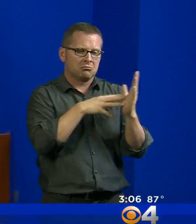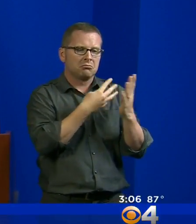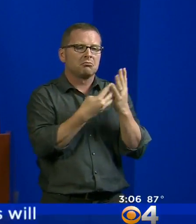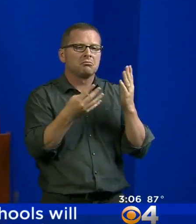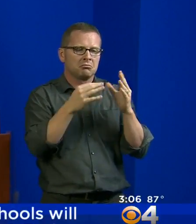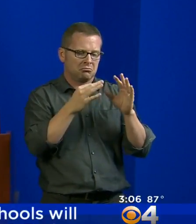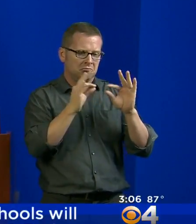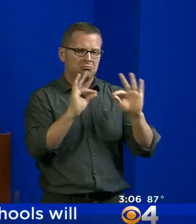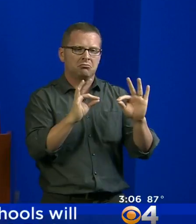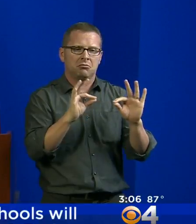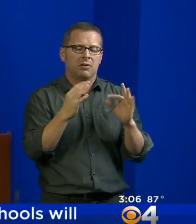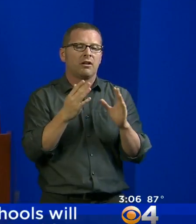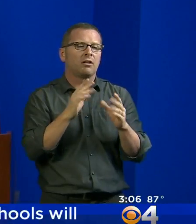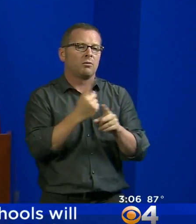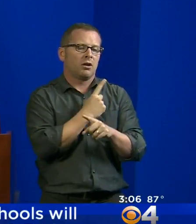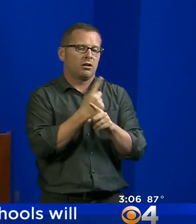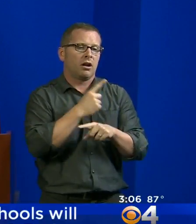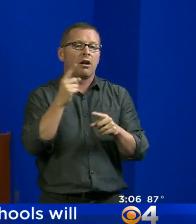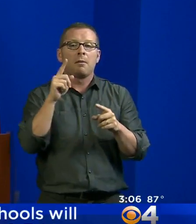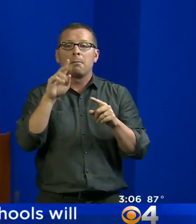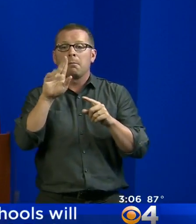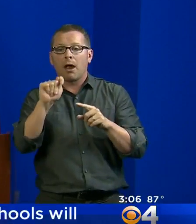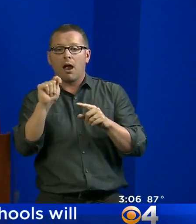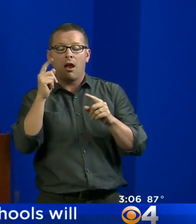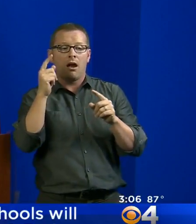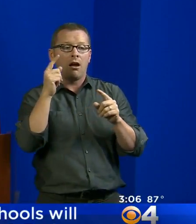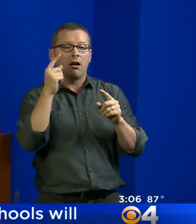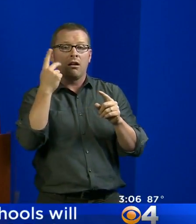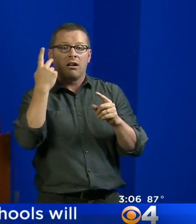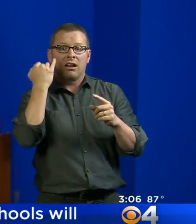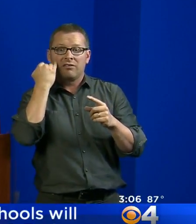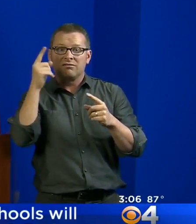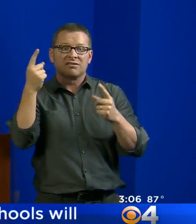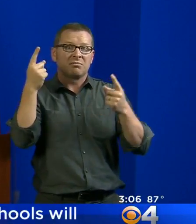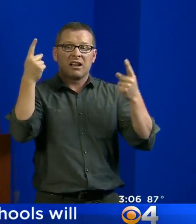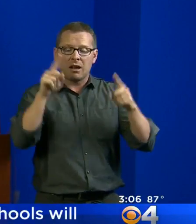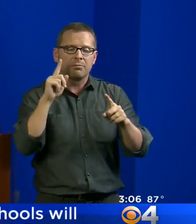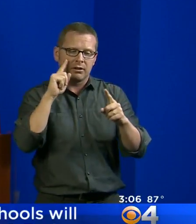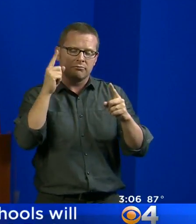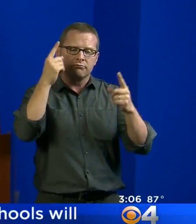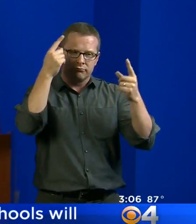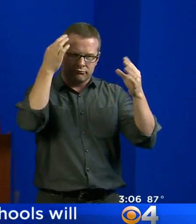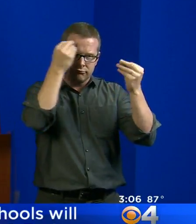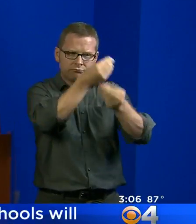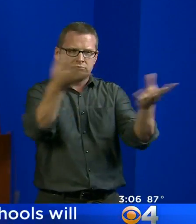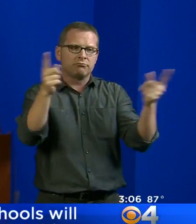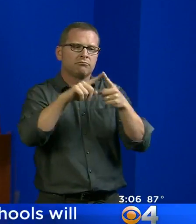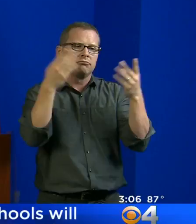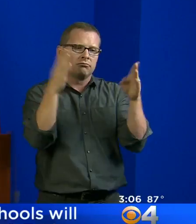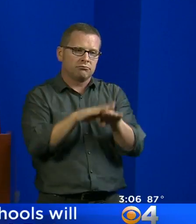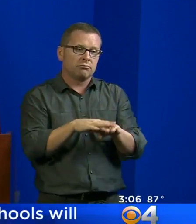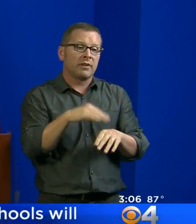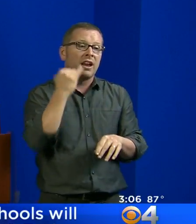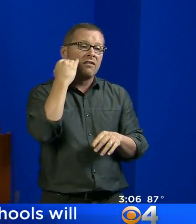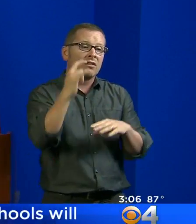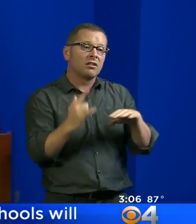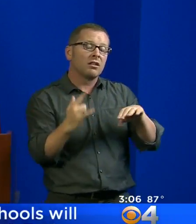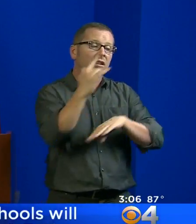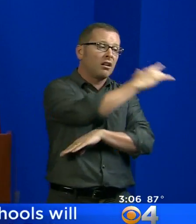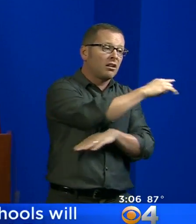shortages and the port has adequate supplies of diesel, jet fuel, and gasoline. Trucks will continue